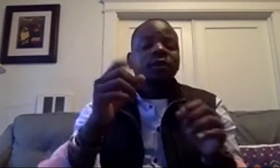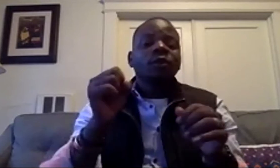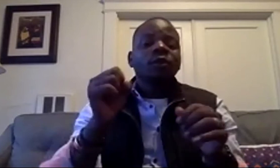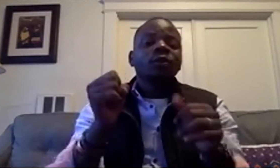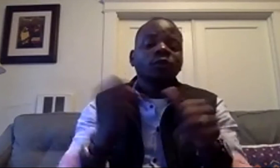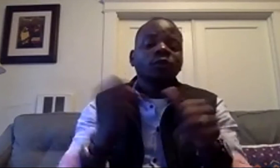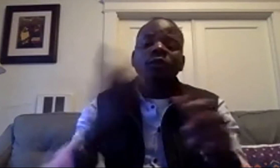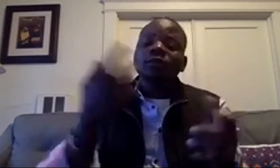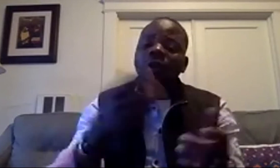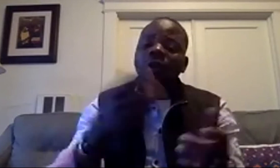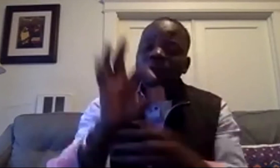so